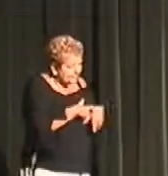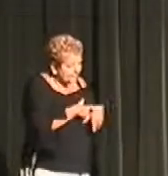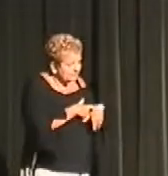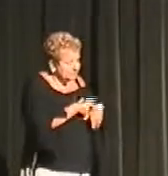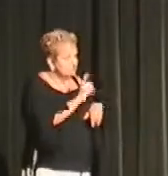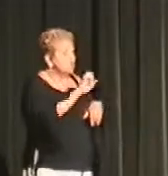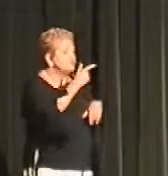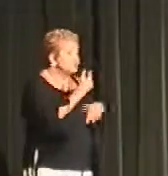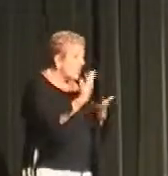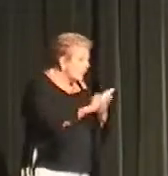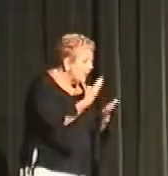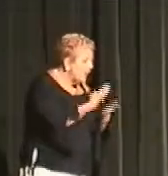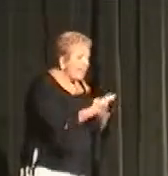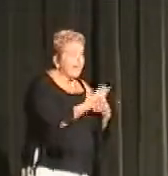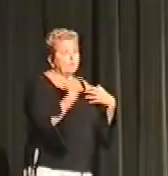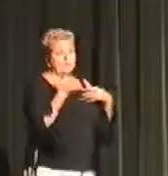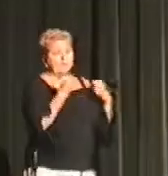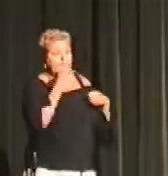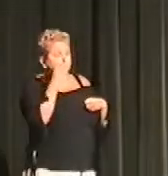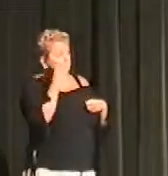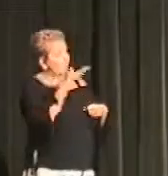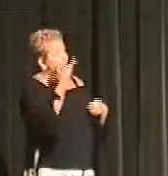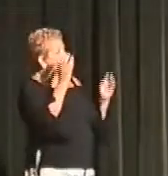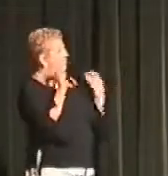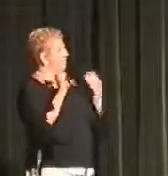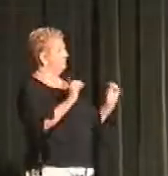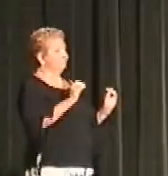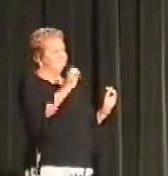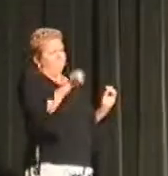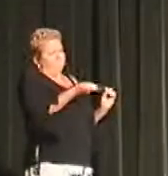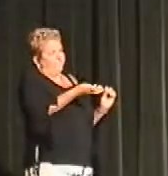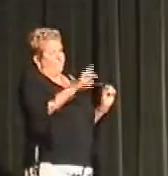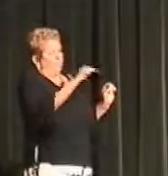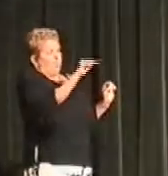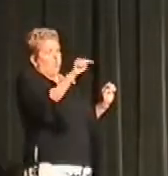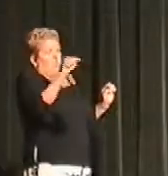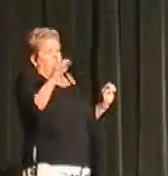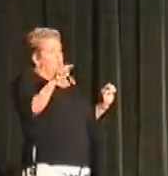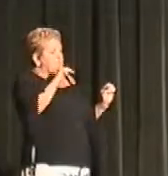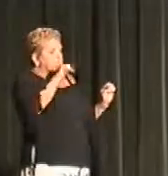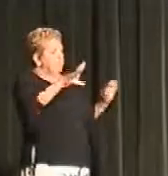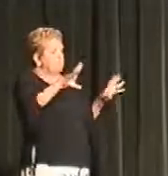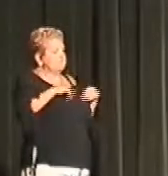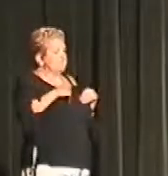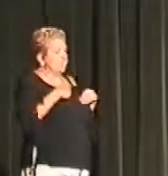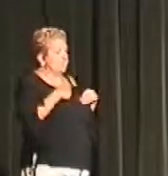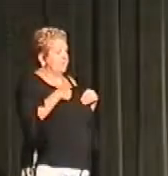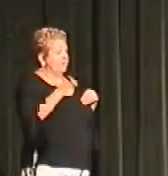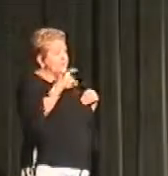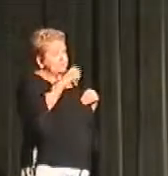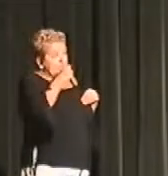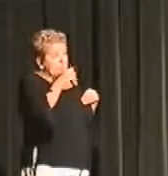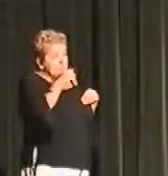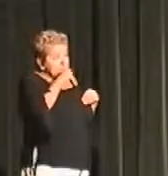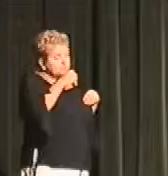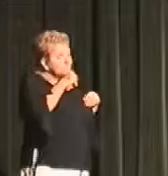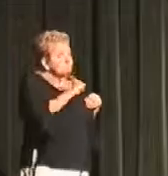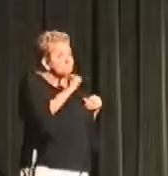and alcohol recovery homes in the LA area. There weren't that many of them, but none of them would take me, some because of my age and some because of my attitude. There